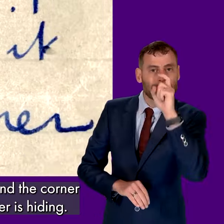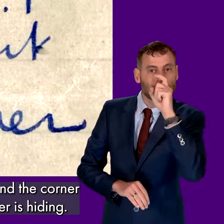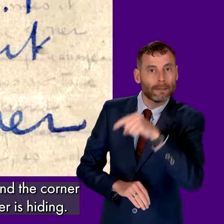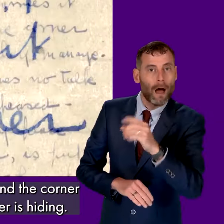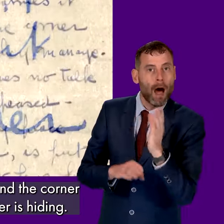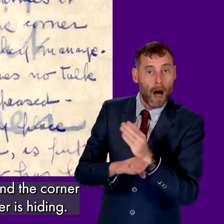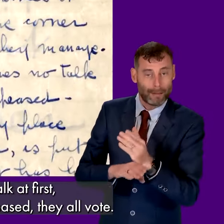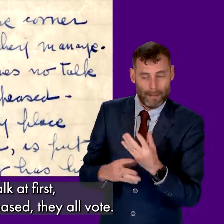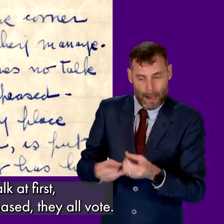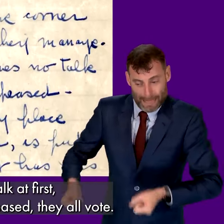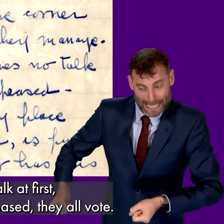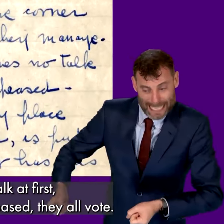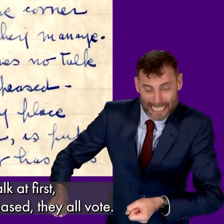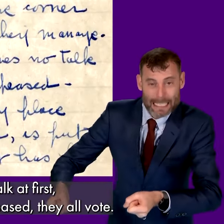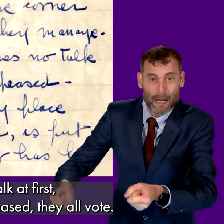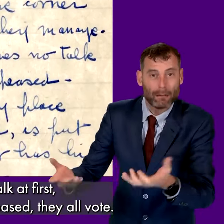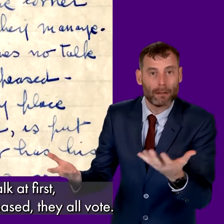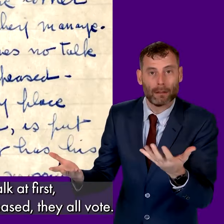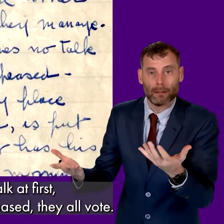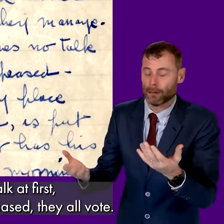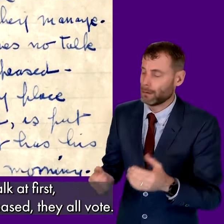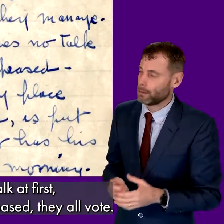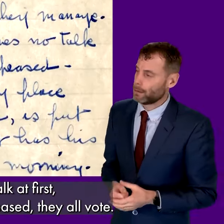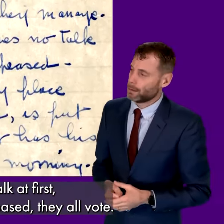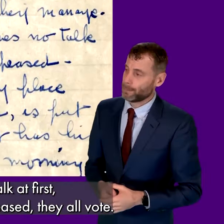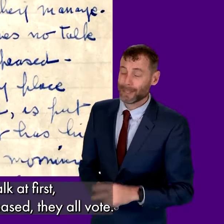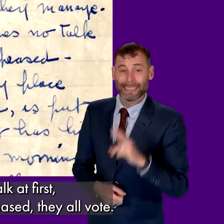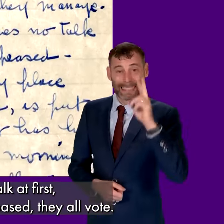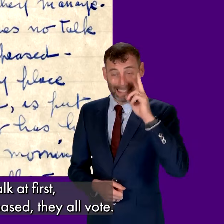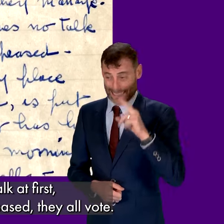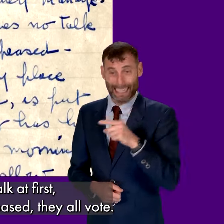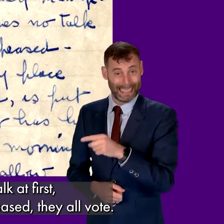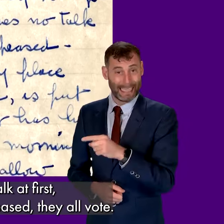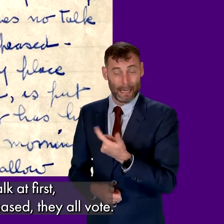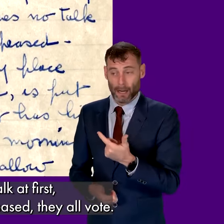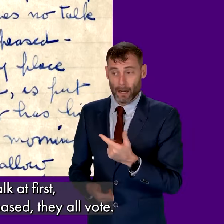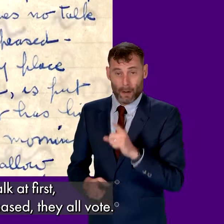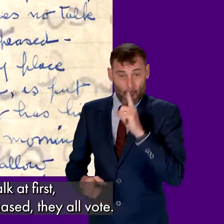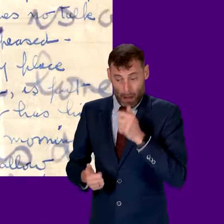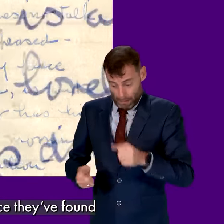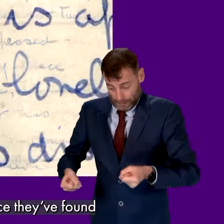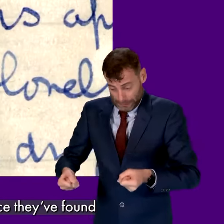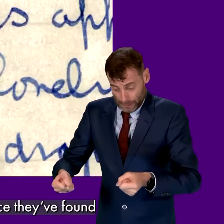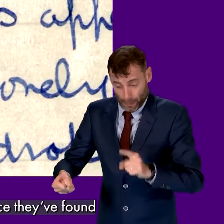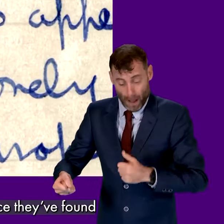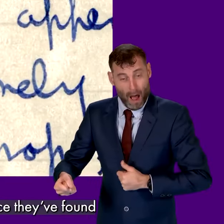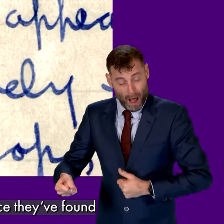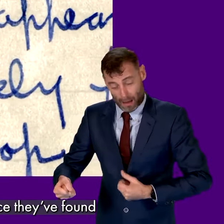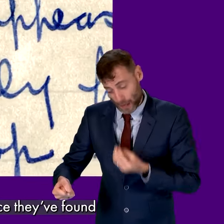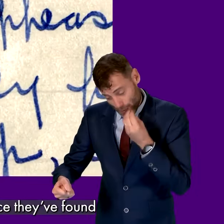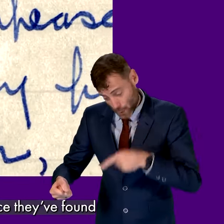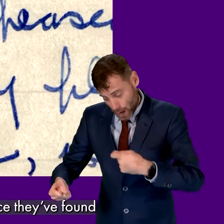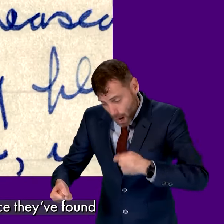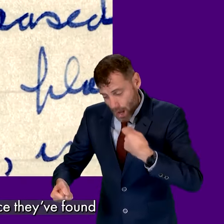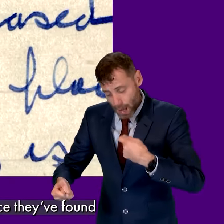is hiding. There's no talk at first, but as hunger is appeased, they all vote that's a lovely